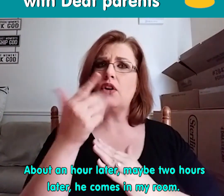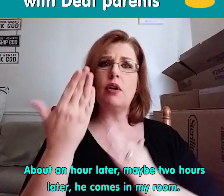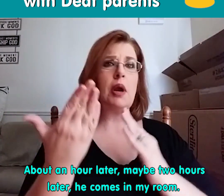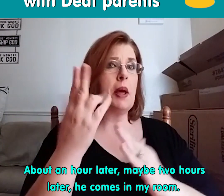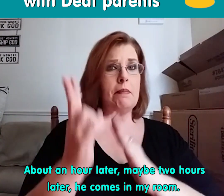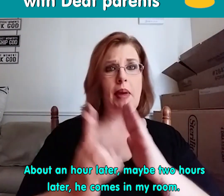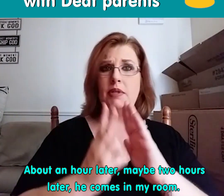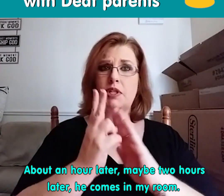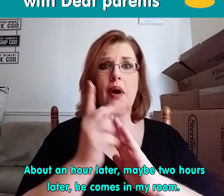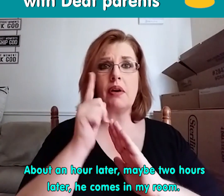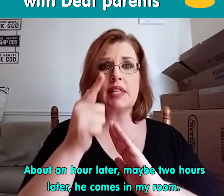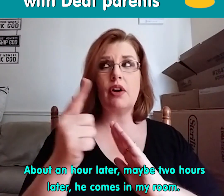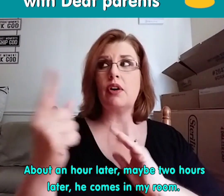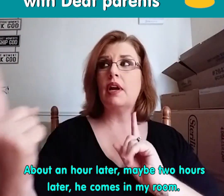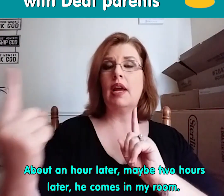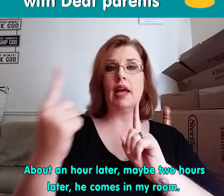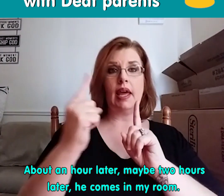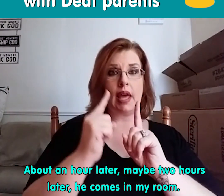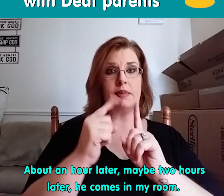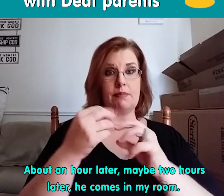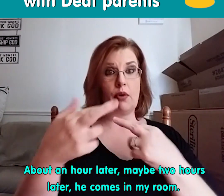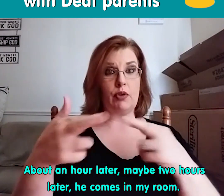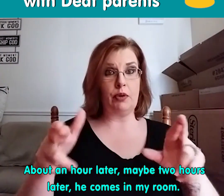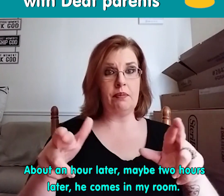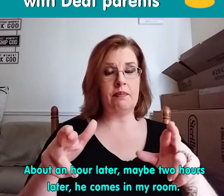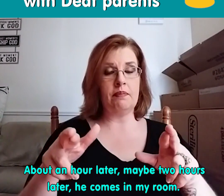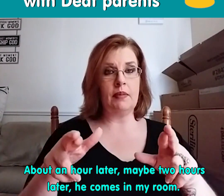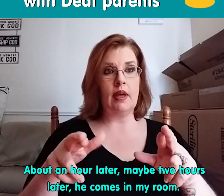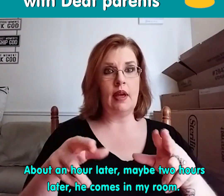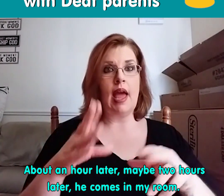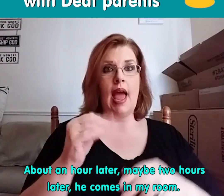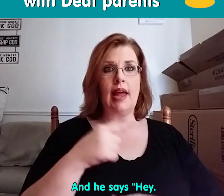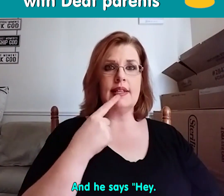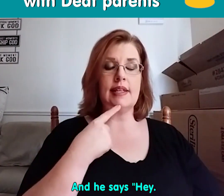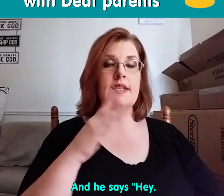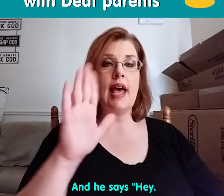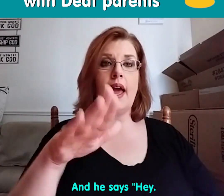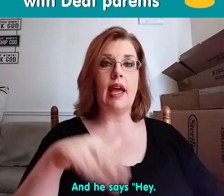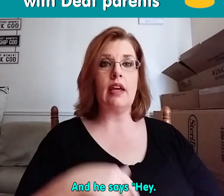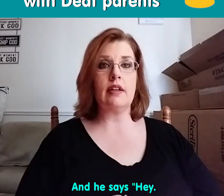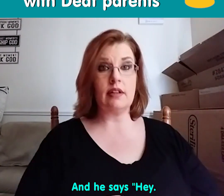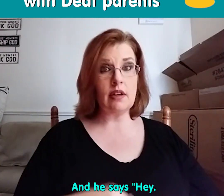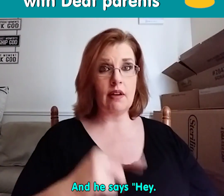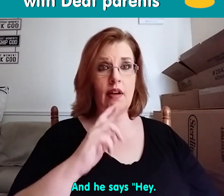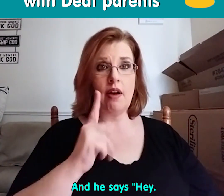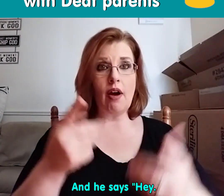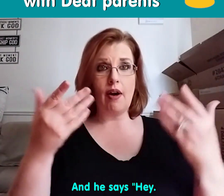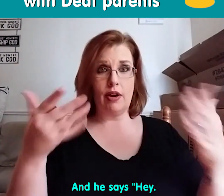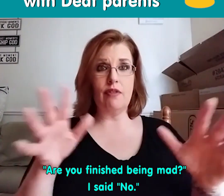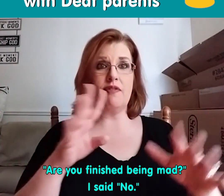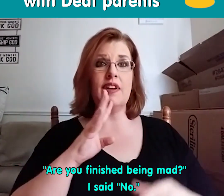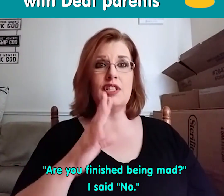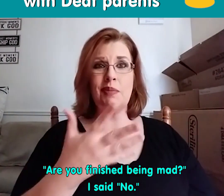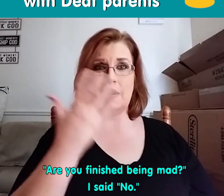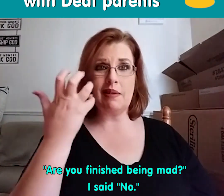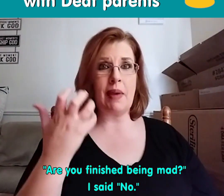later, maybe 2 hours later, he comes in my room and he says, hey, are you finished being